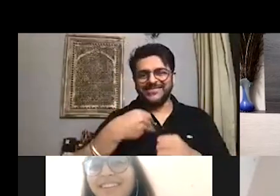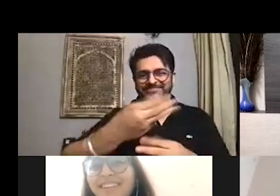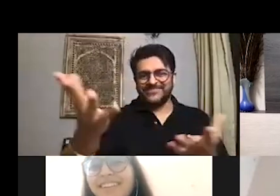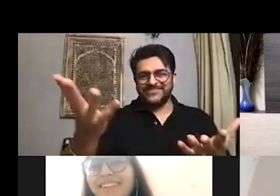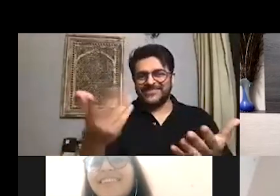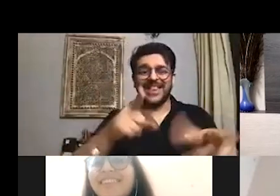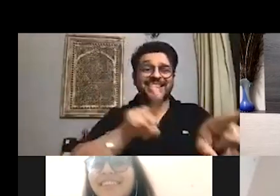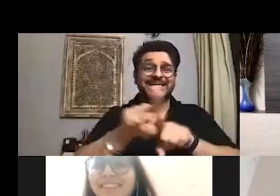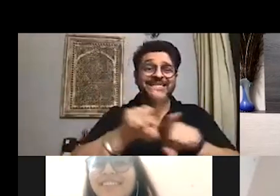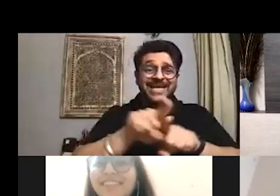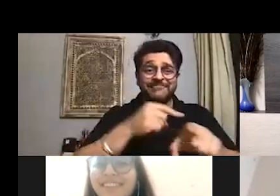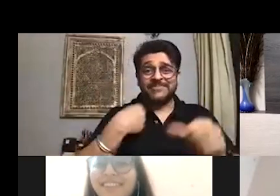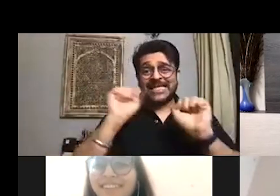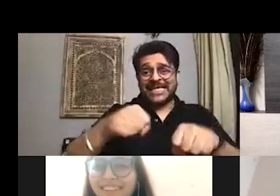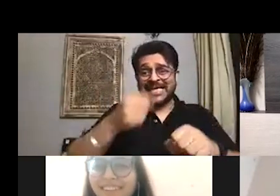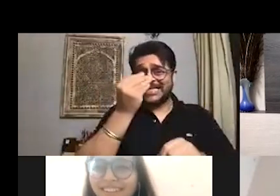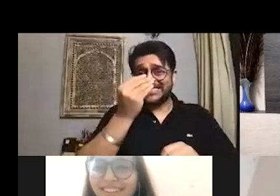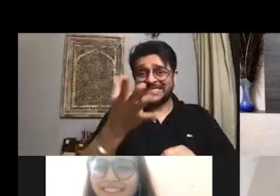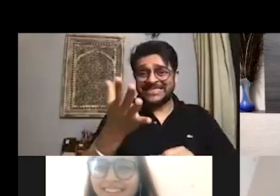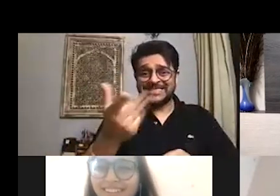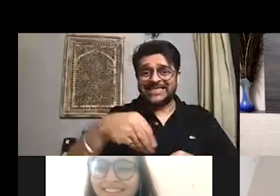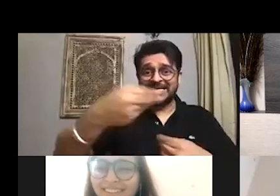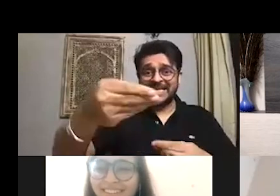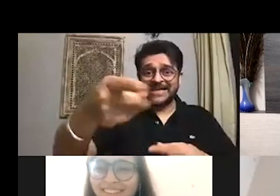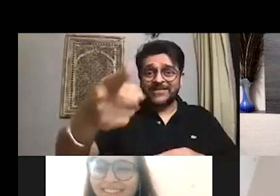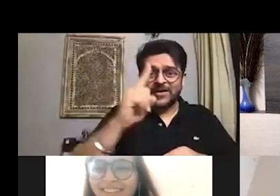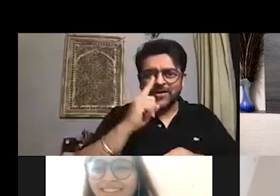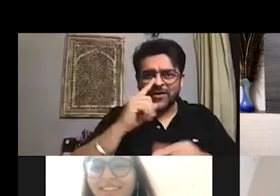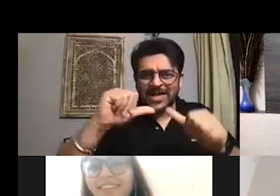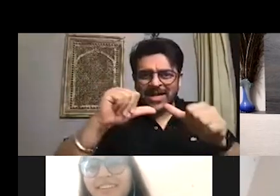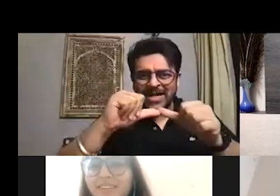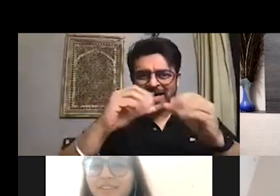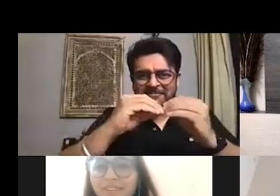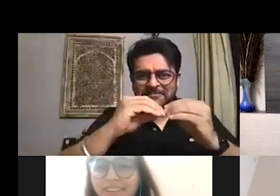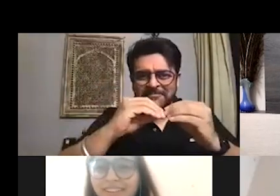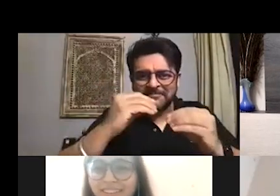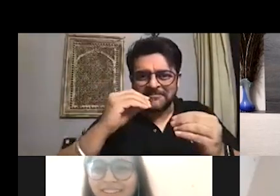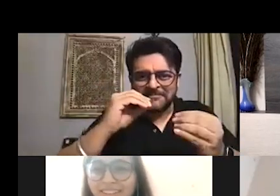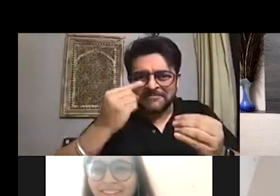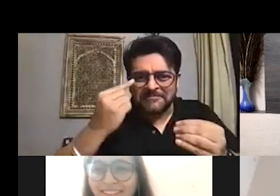give you sign names. So it's not just about the name.